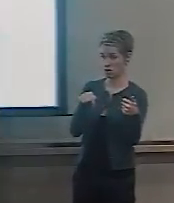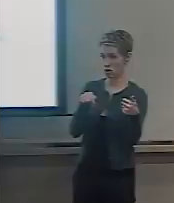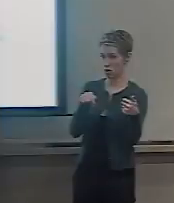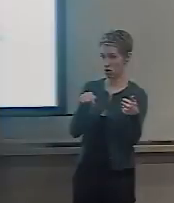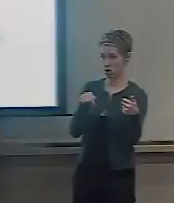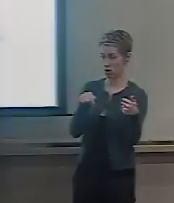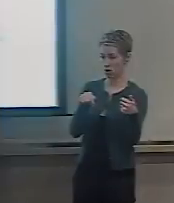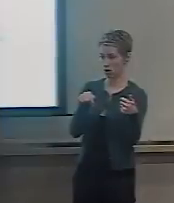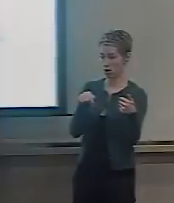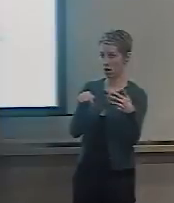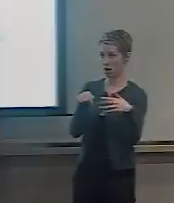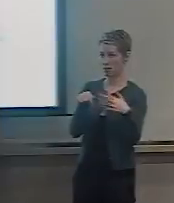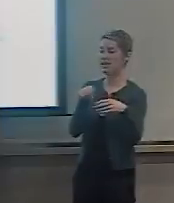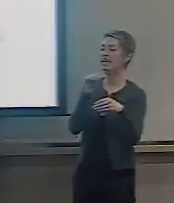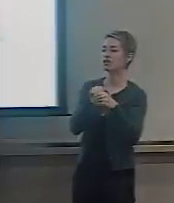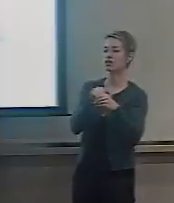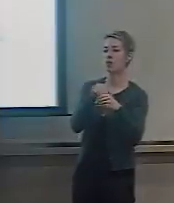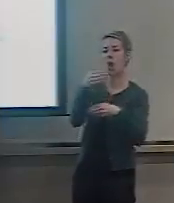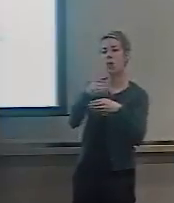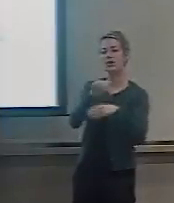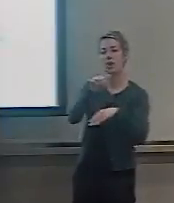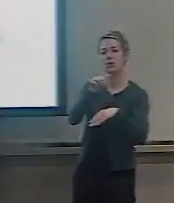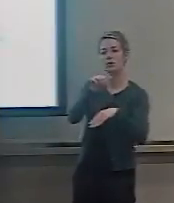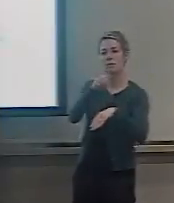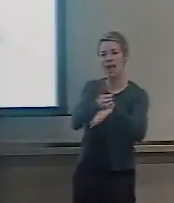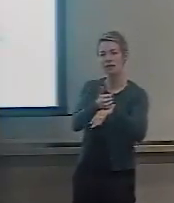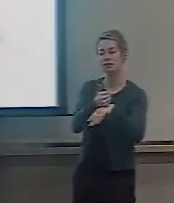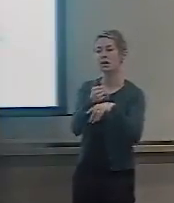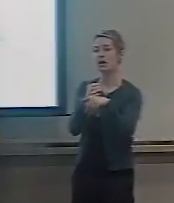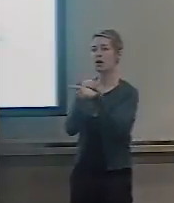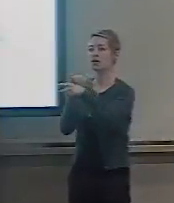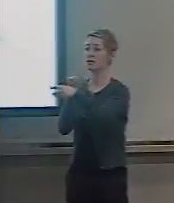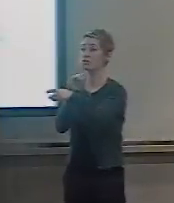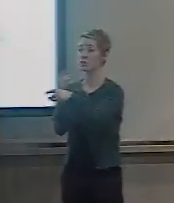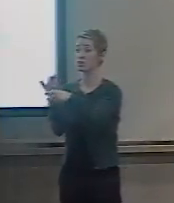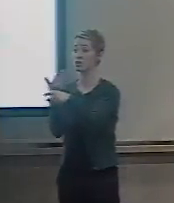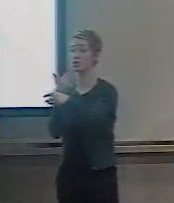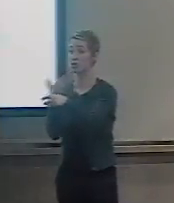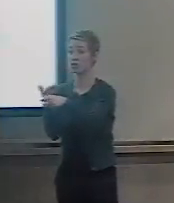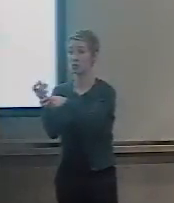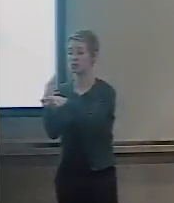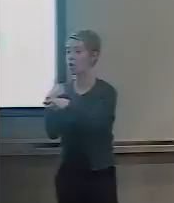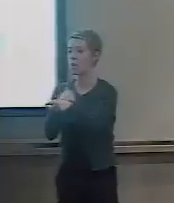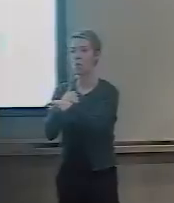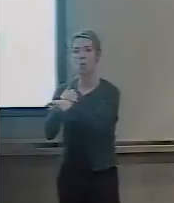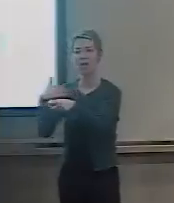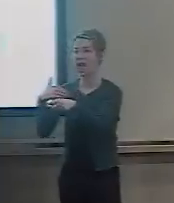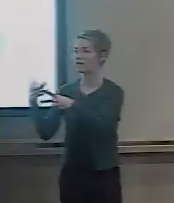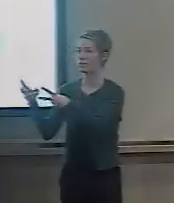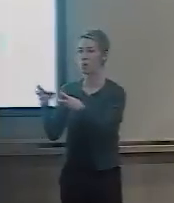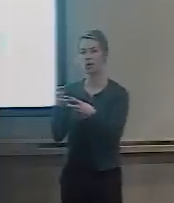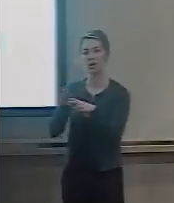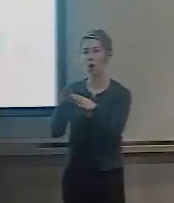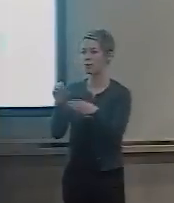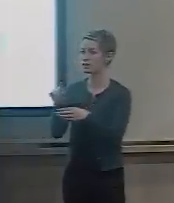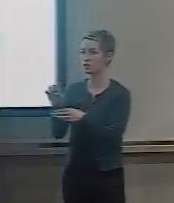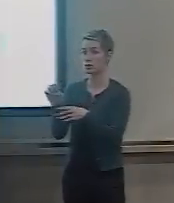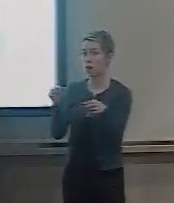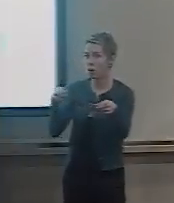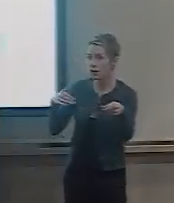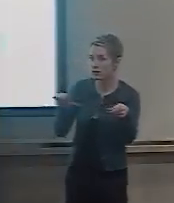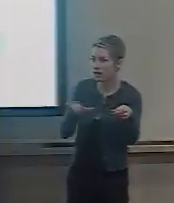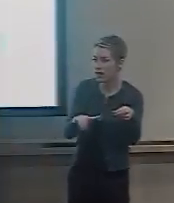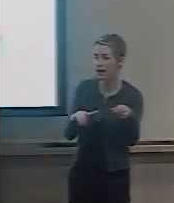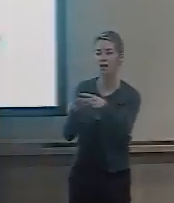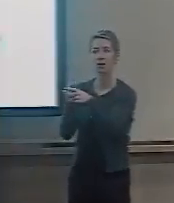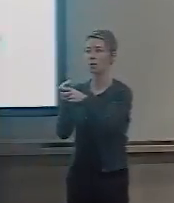into a Windows-based? Oh, that's a really good question. We haven't ported the open source stuff. Oh, you haven't done that yet? The interface